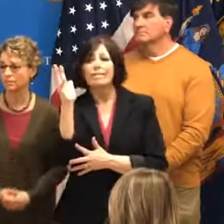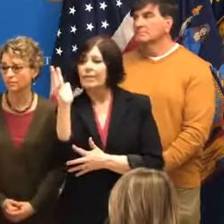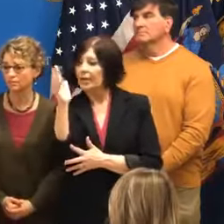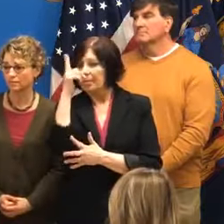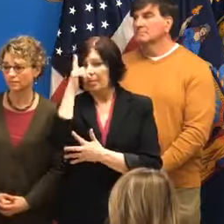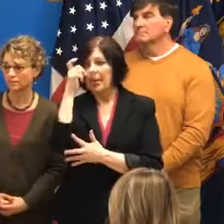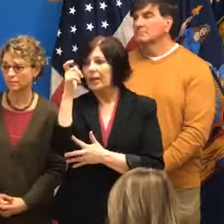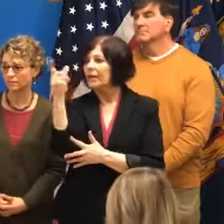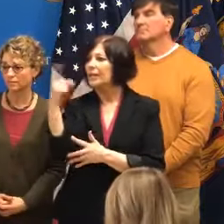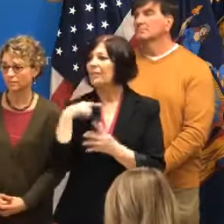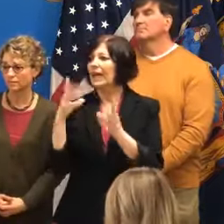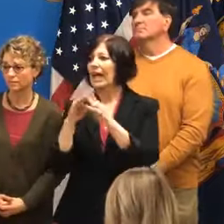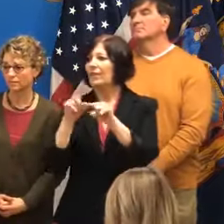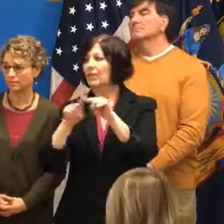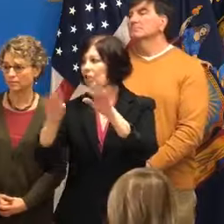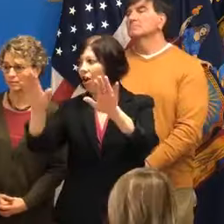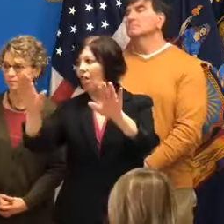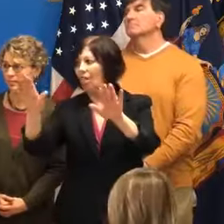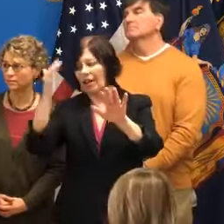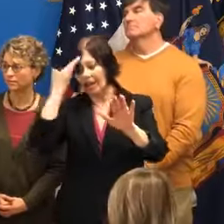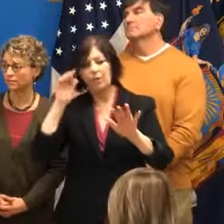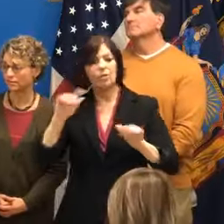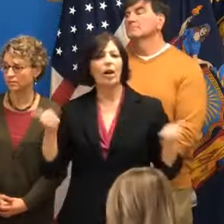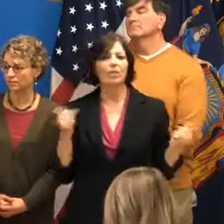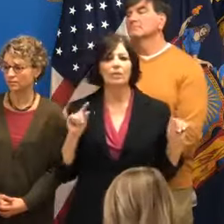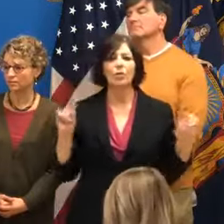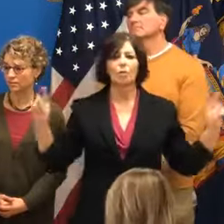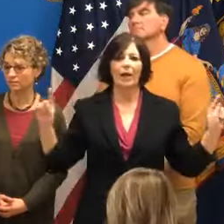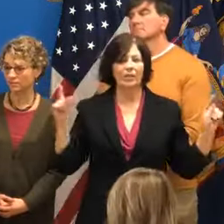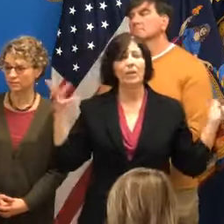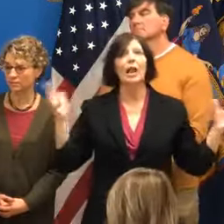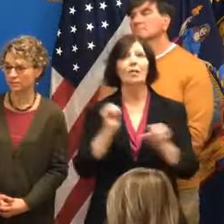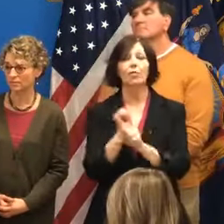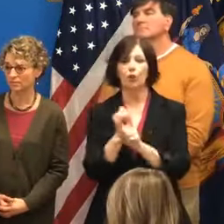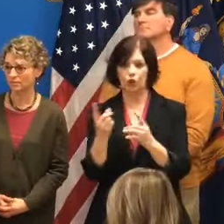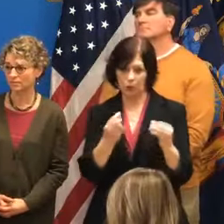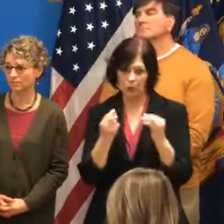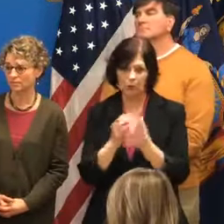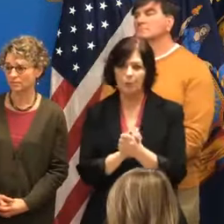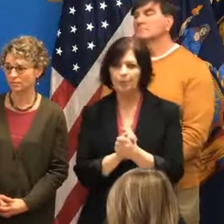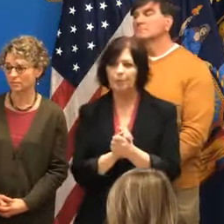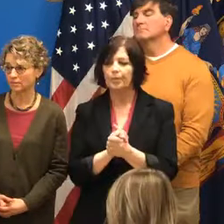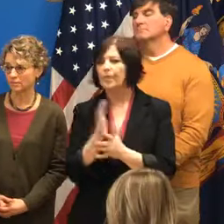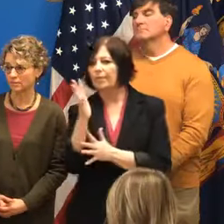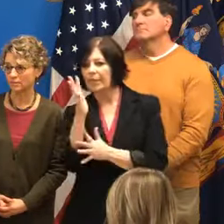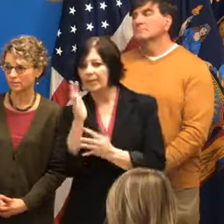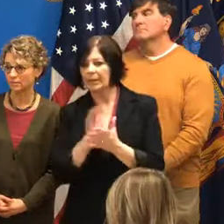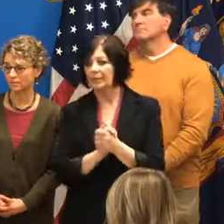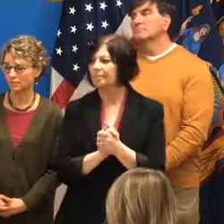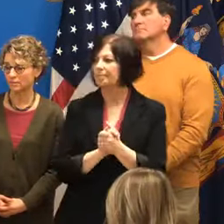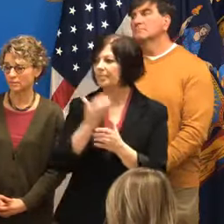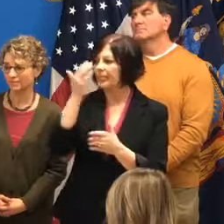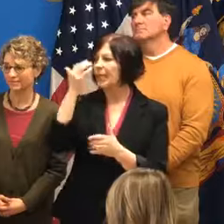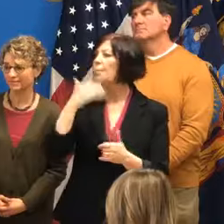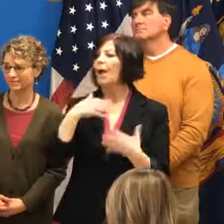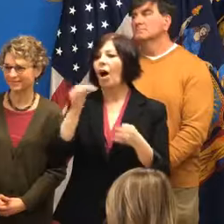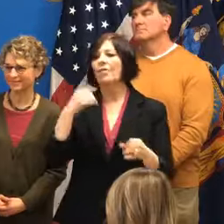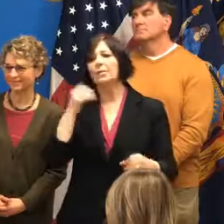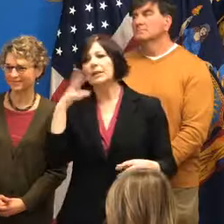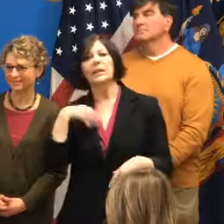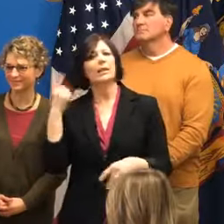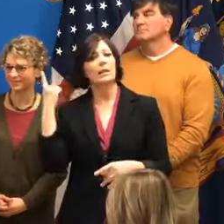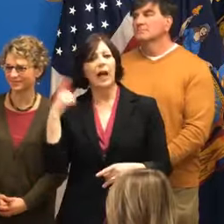I have to get on a conference call at 12:30, and I know Doc and others have to go back because there's a lot of work. A lot of people know in my office there's a couch. I think I'm going to be